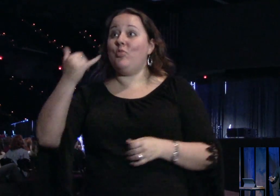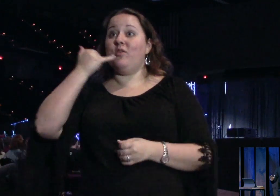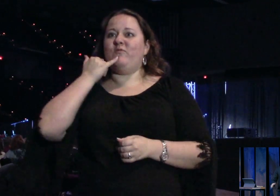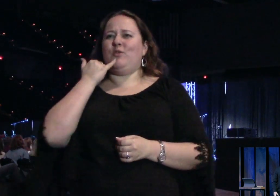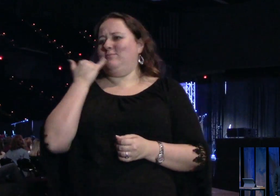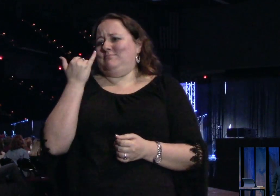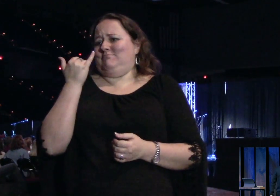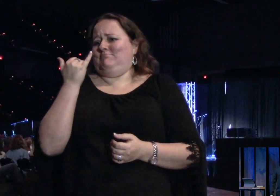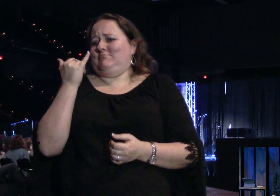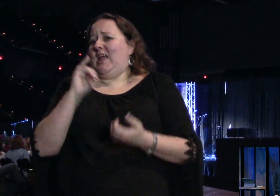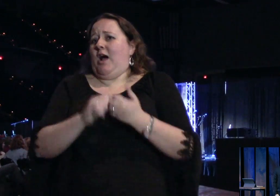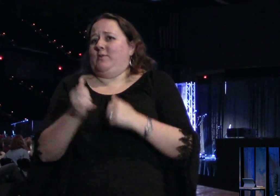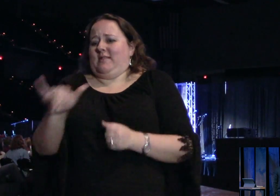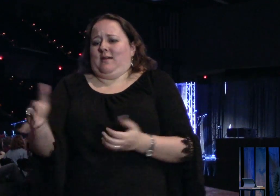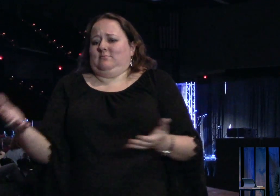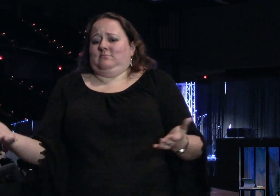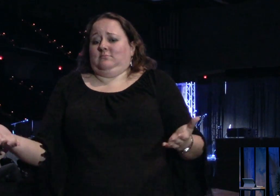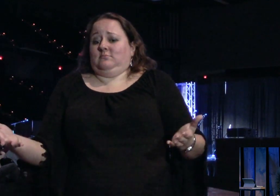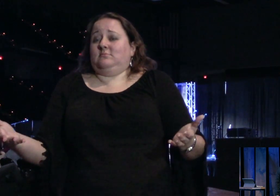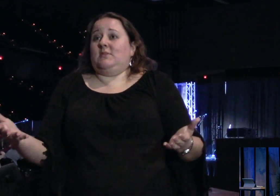Where is that iPhone 4 now?